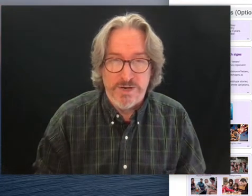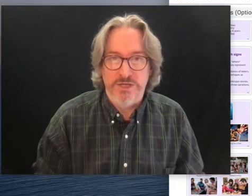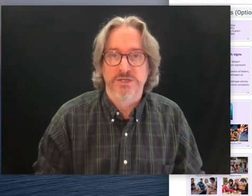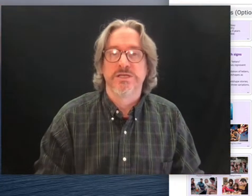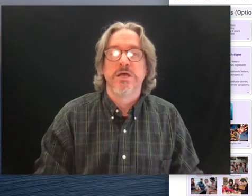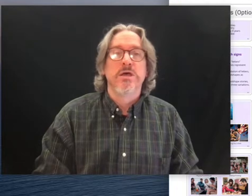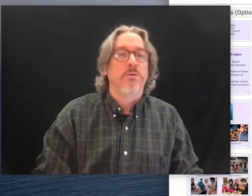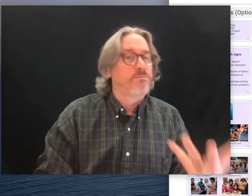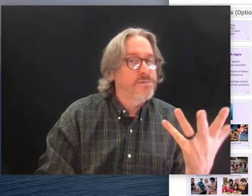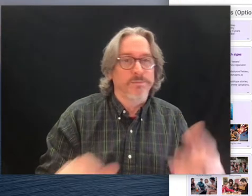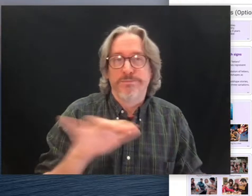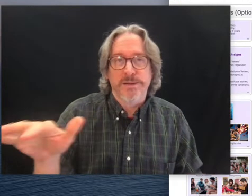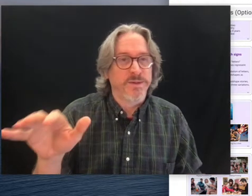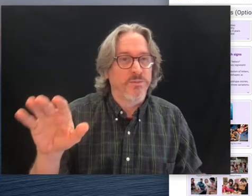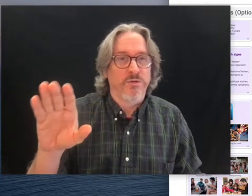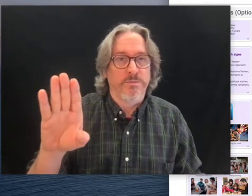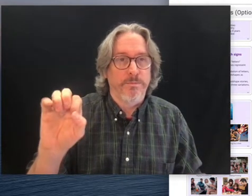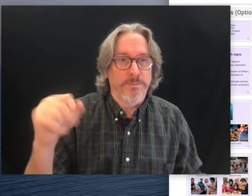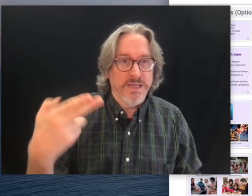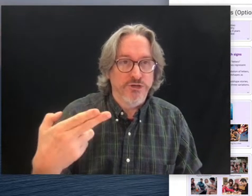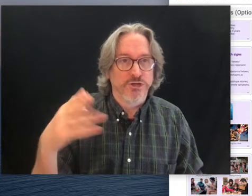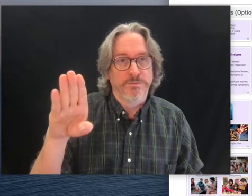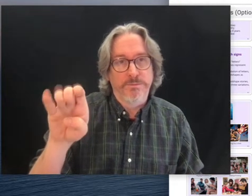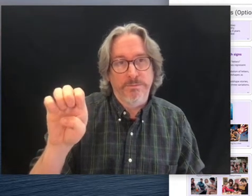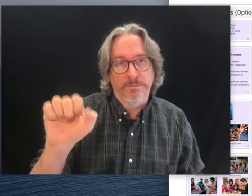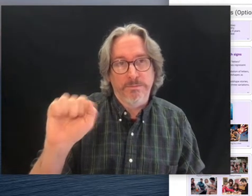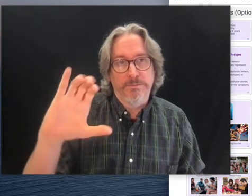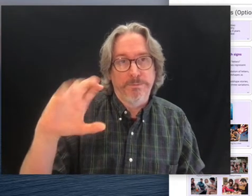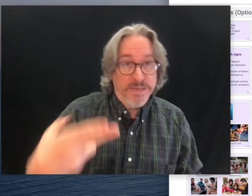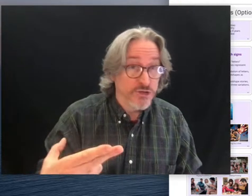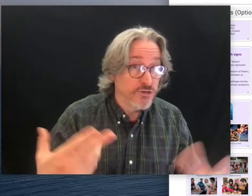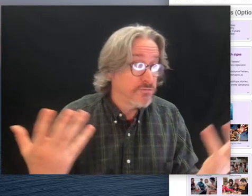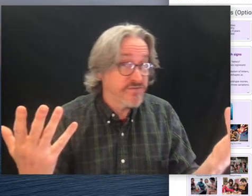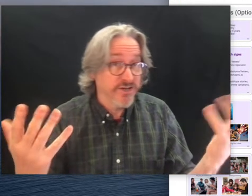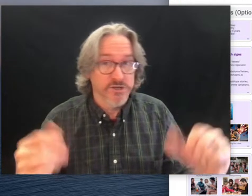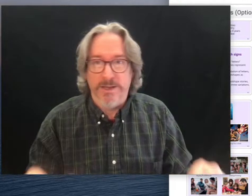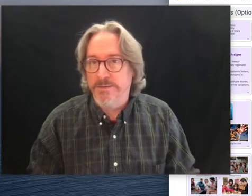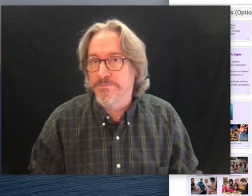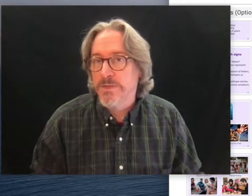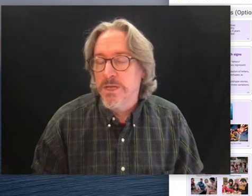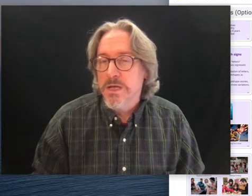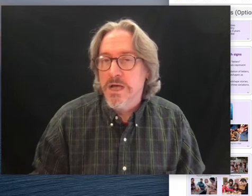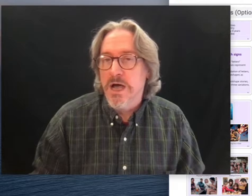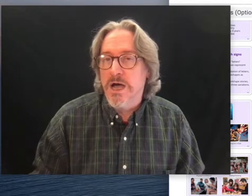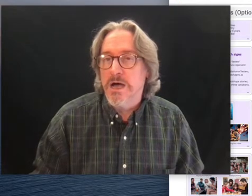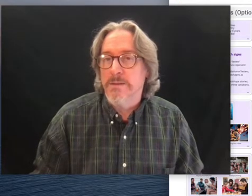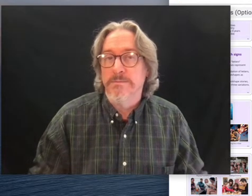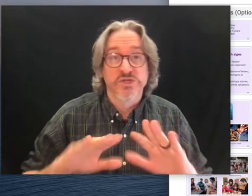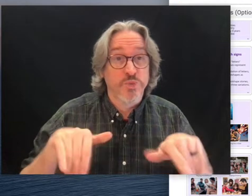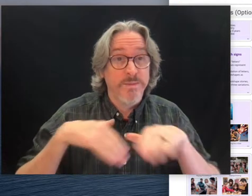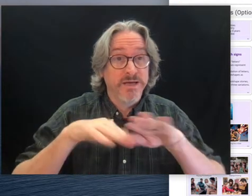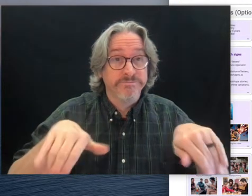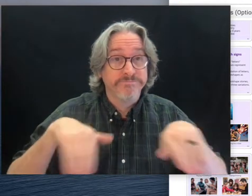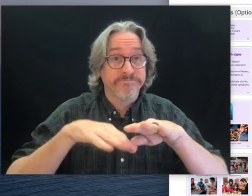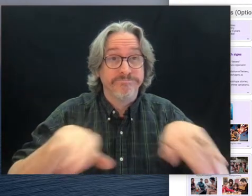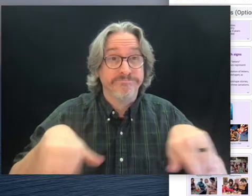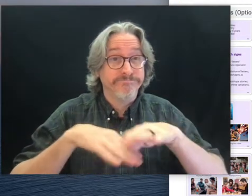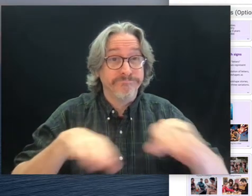different directions. Sometimes people beach, just fingerspell it.